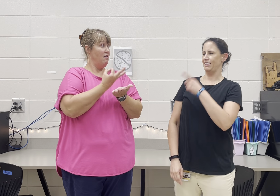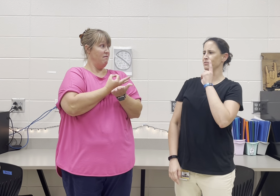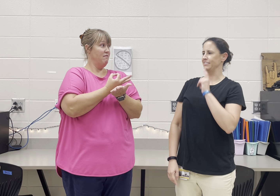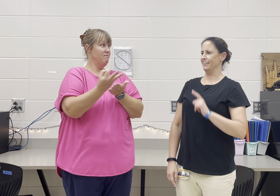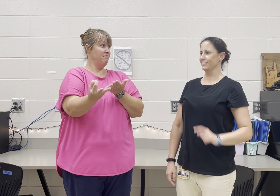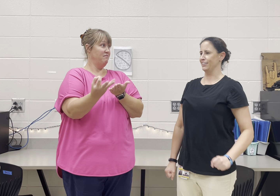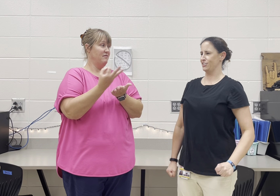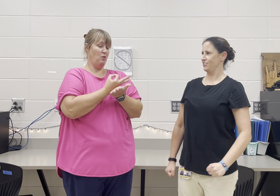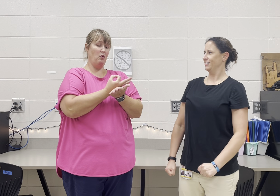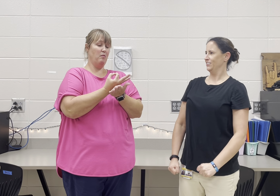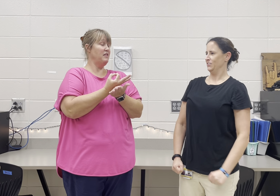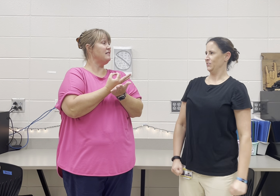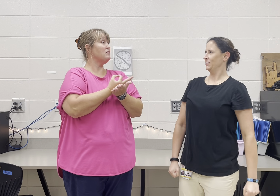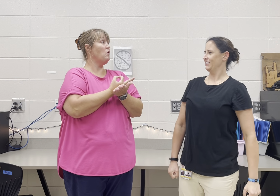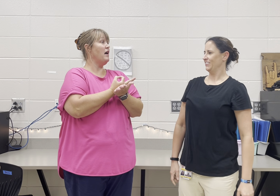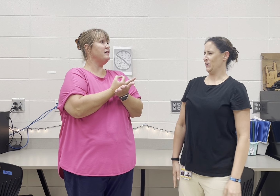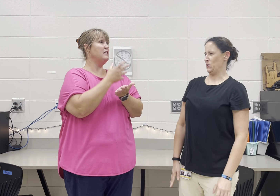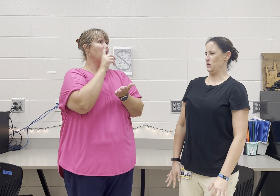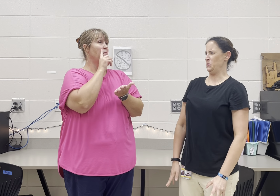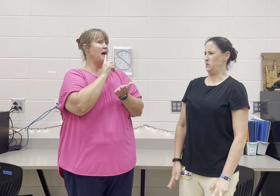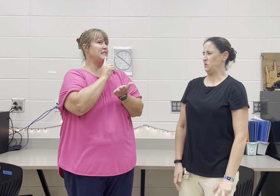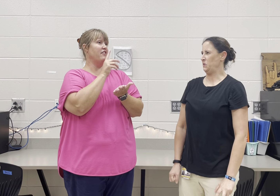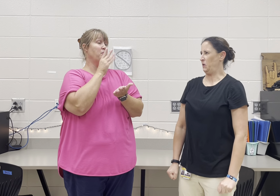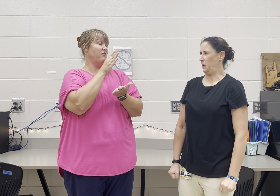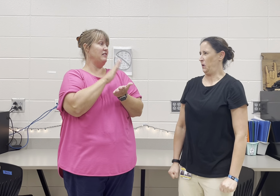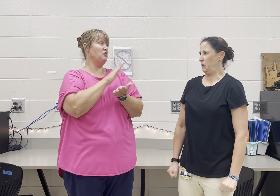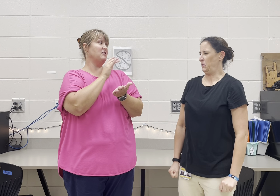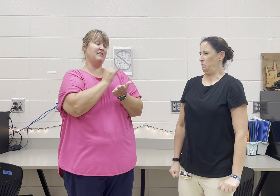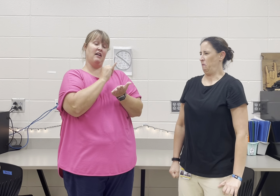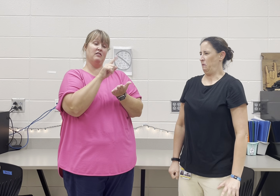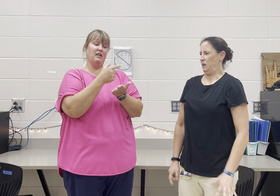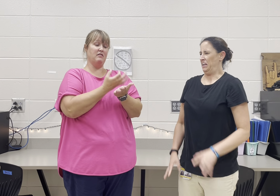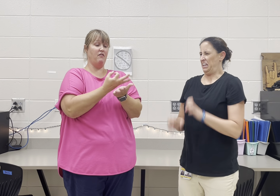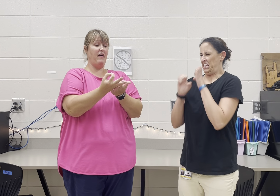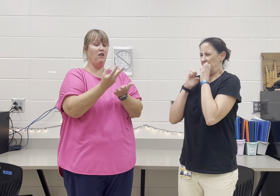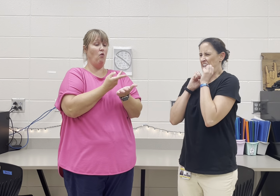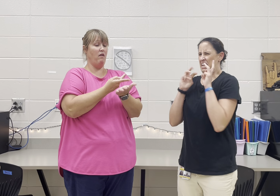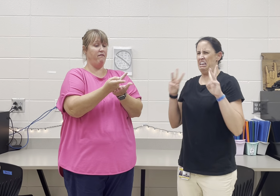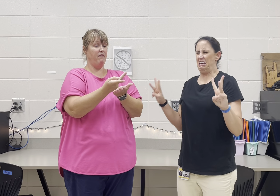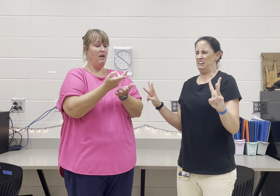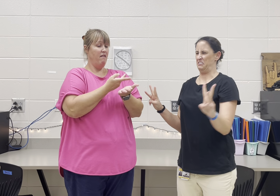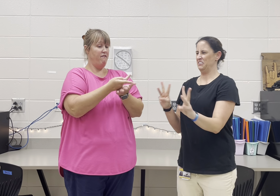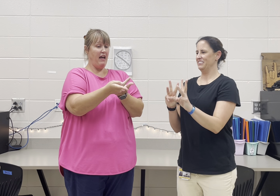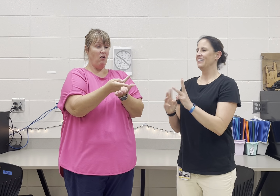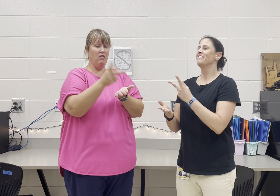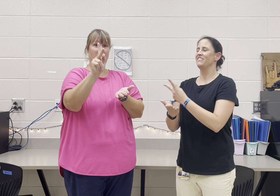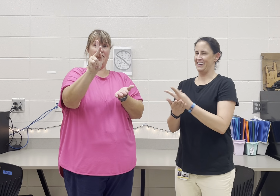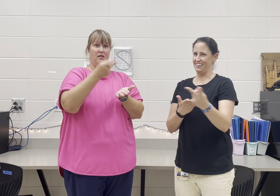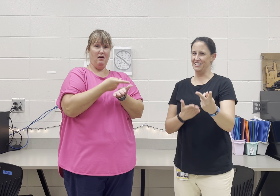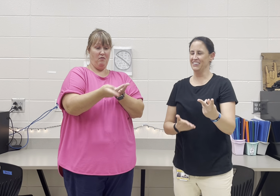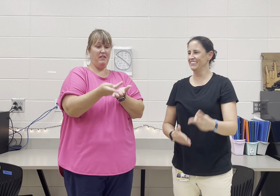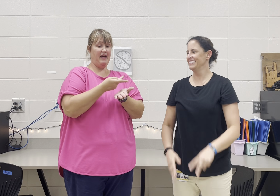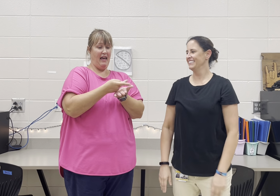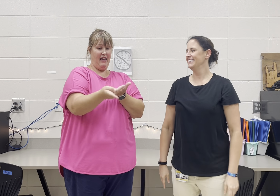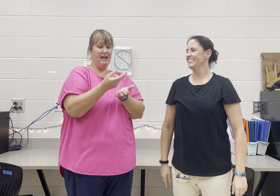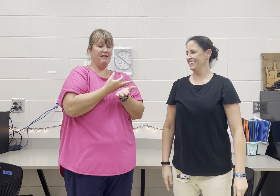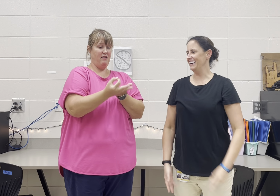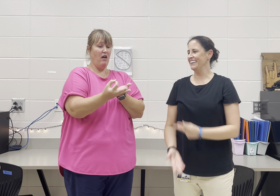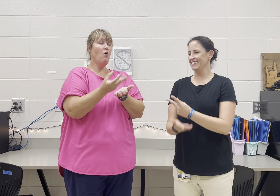one's English. Ooh, this is what Ooh. my deaf professors in St. Augustine always say. Fail or Ew. fail Fail. with a K. Yeah.